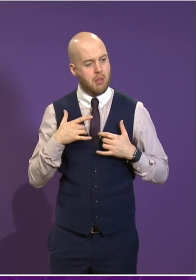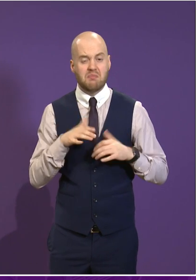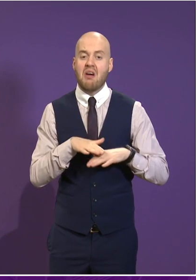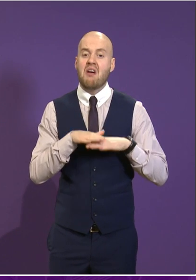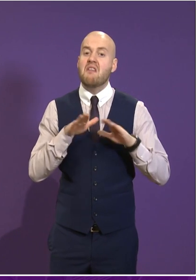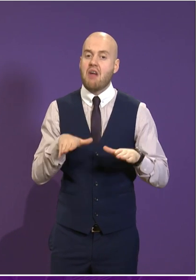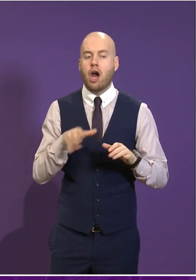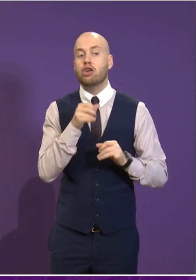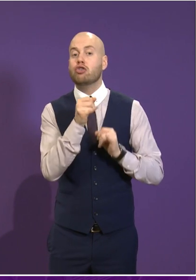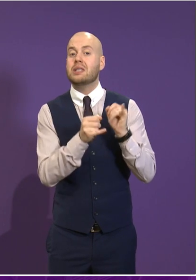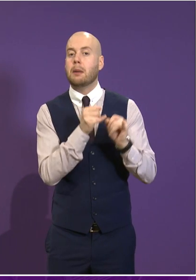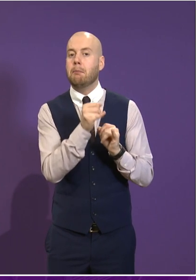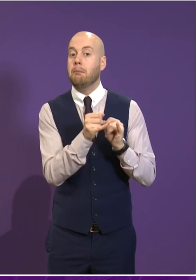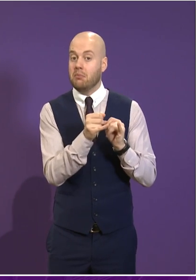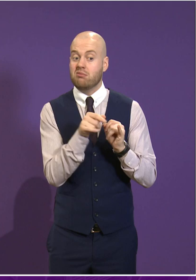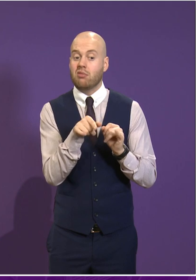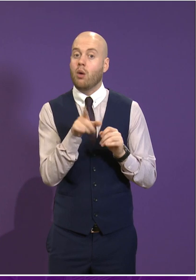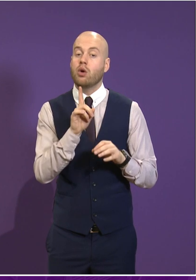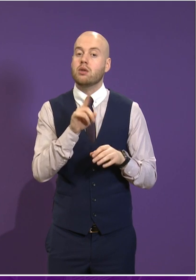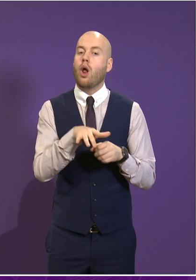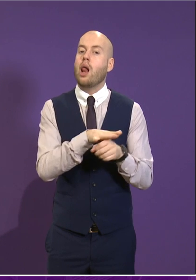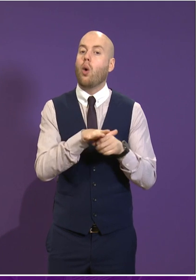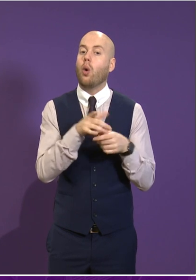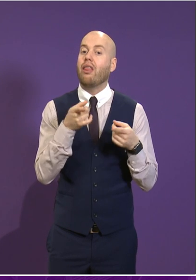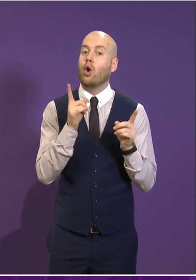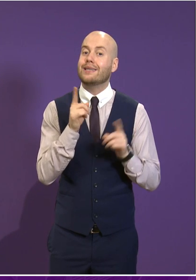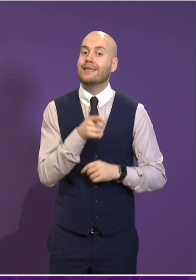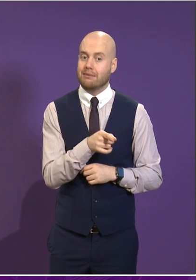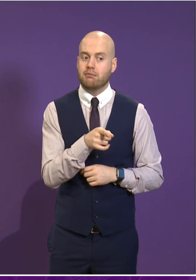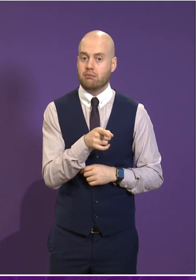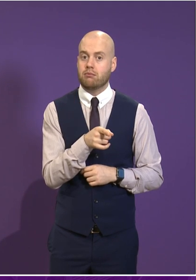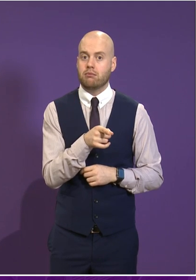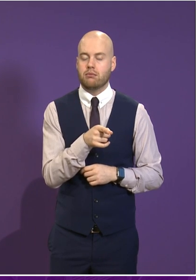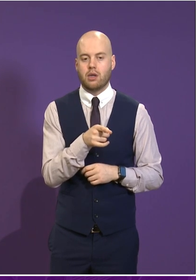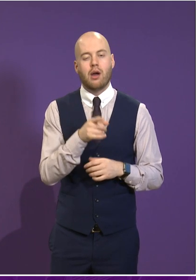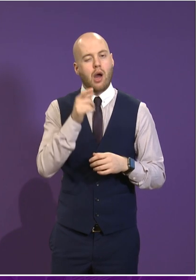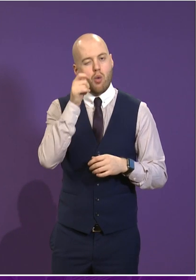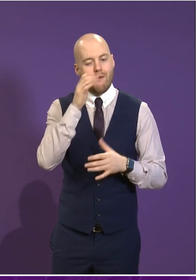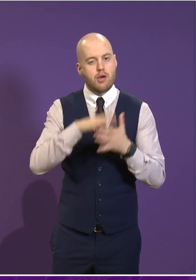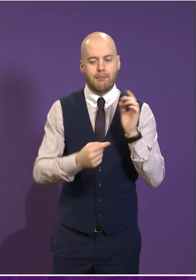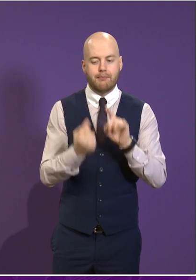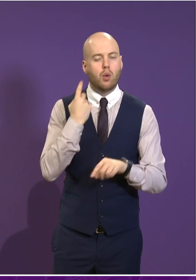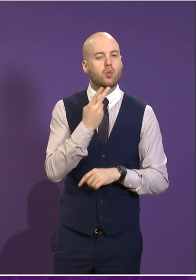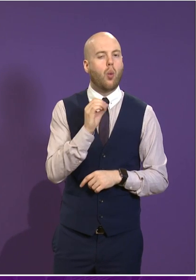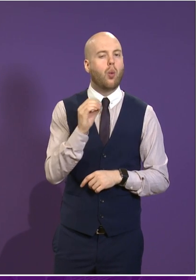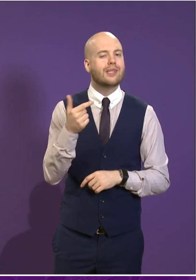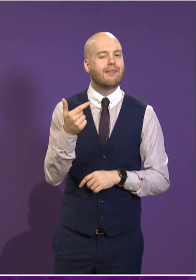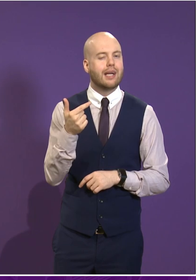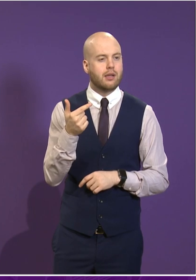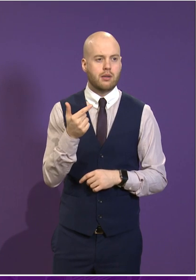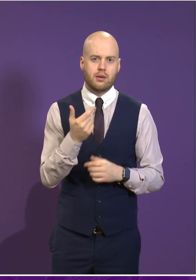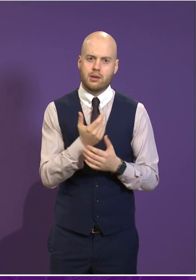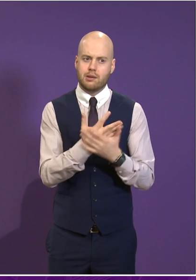the local authority single outcome agreements. And in a lot of cases, since they were first envisaged in 2007,